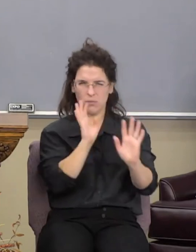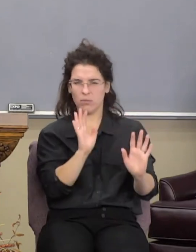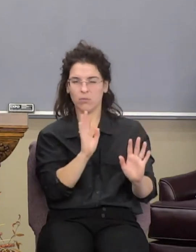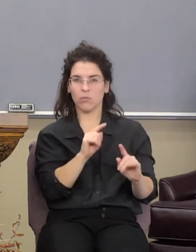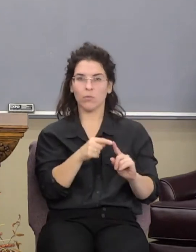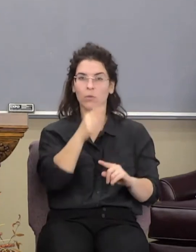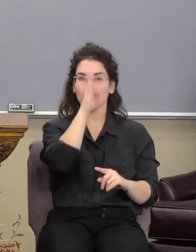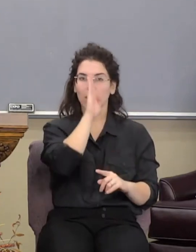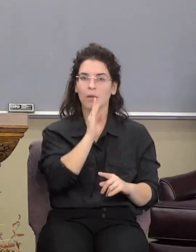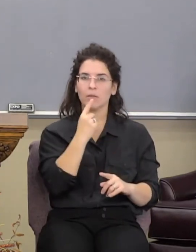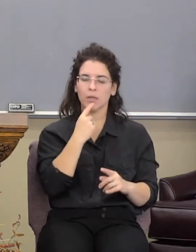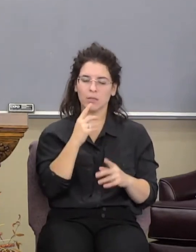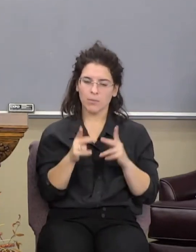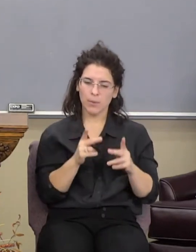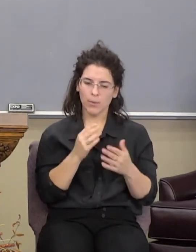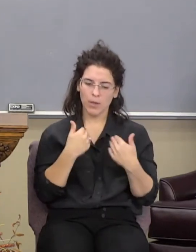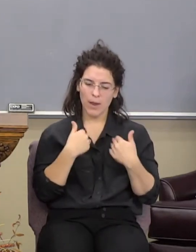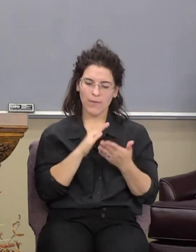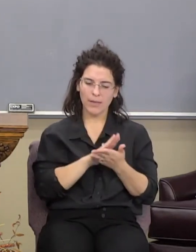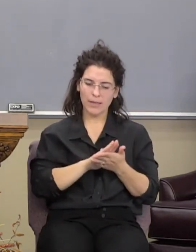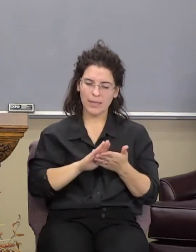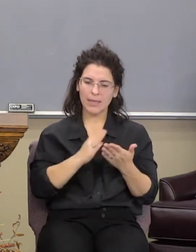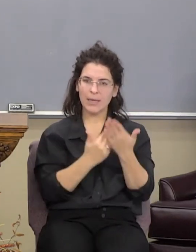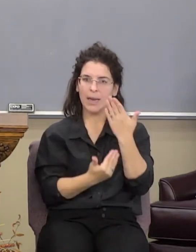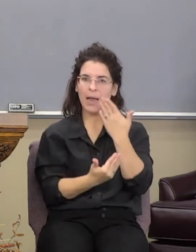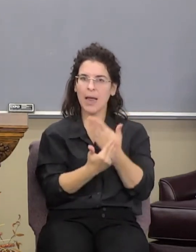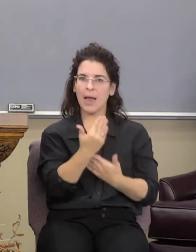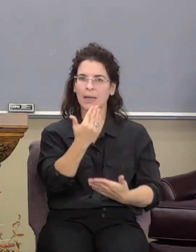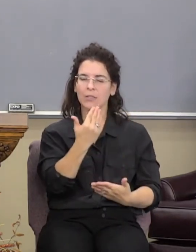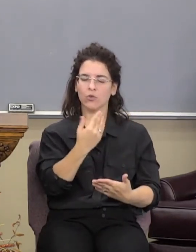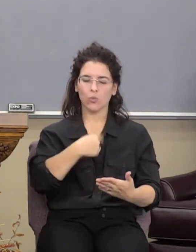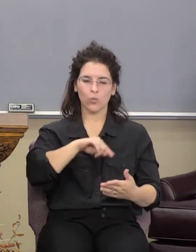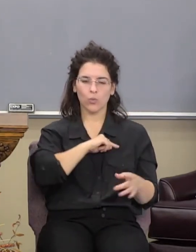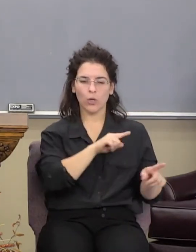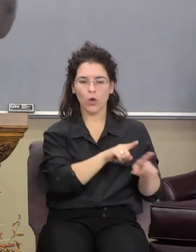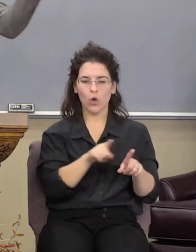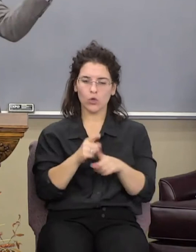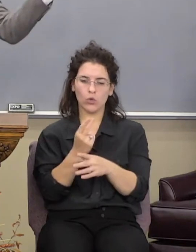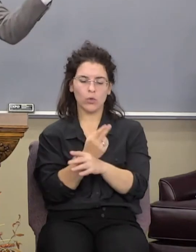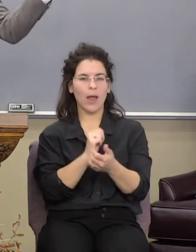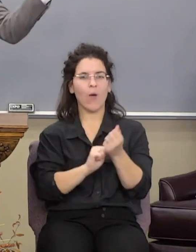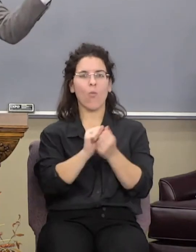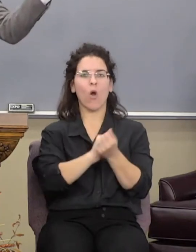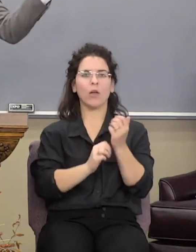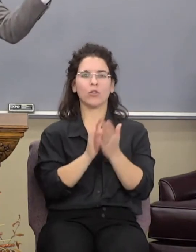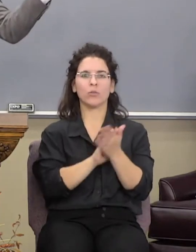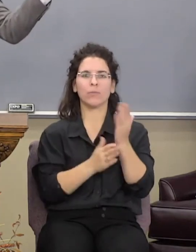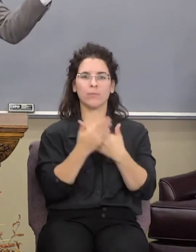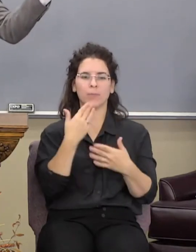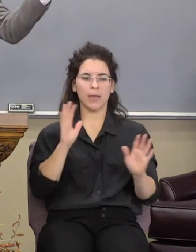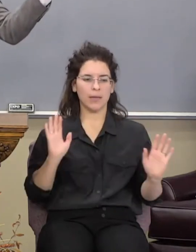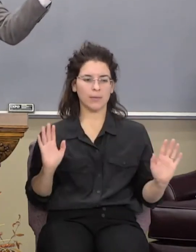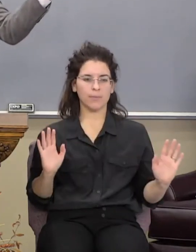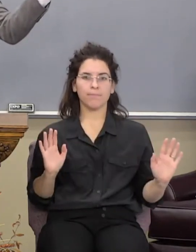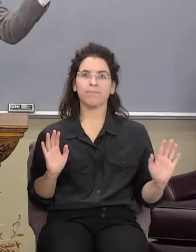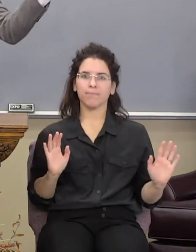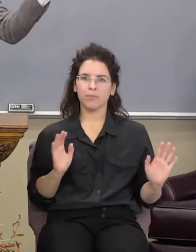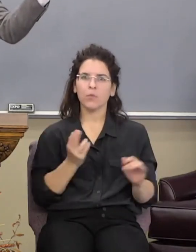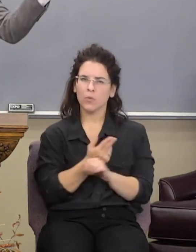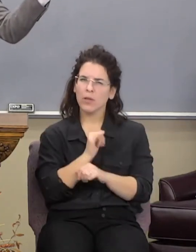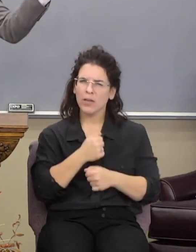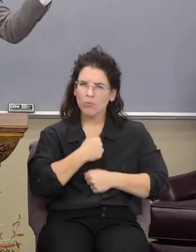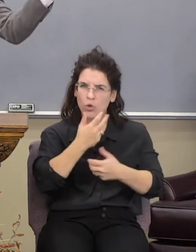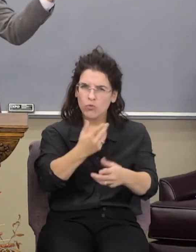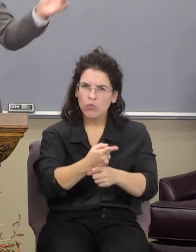God refers to those who have clean hands, oh, we also would use the expression, I wash my hands. You know how we use that